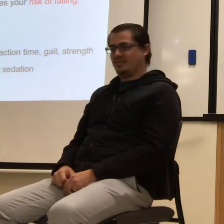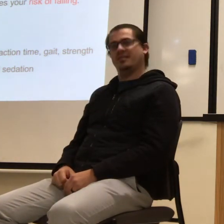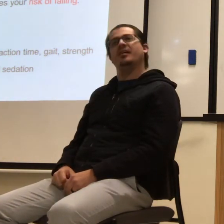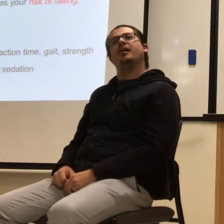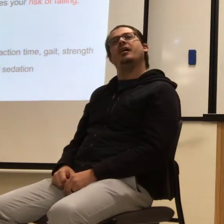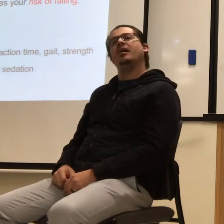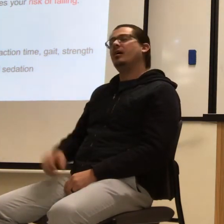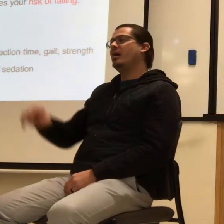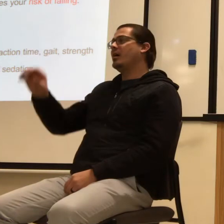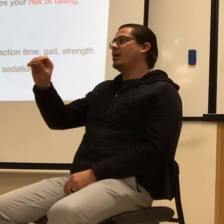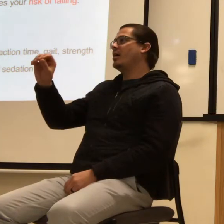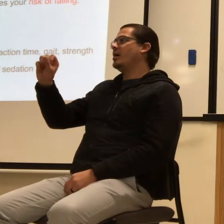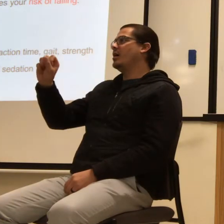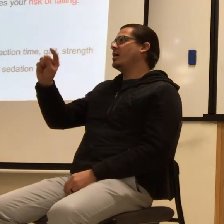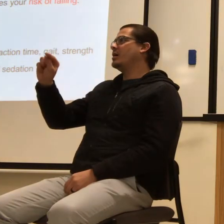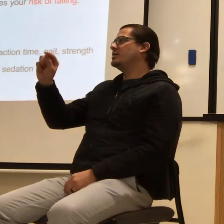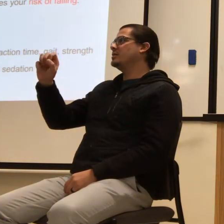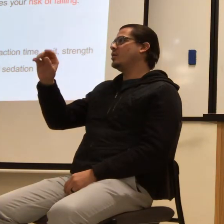osteoporotic bone,